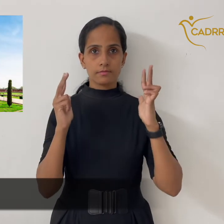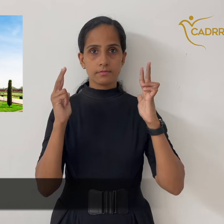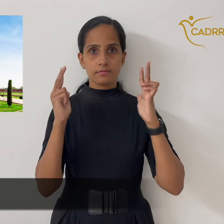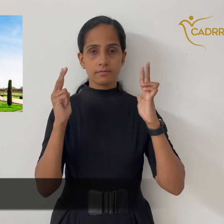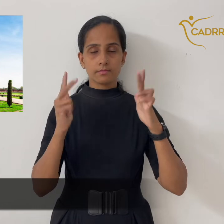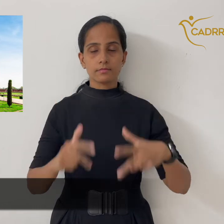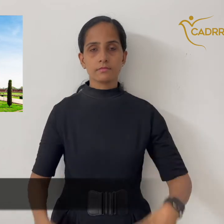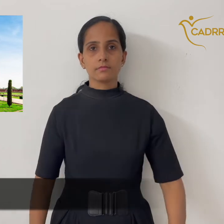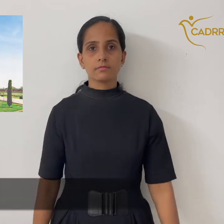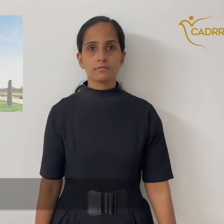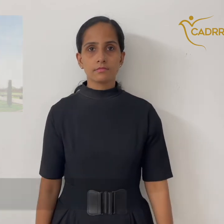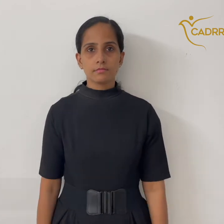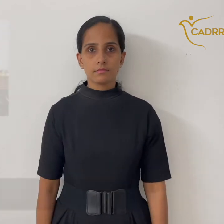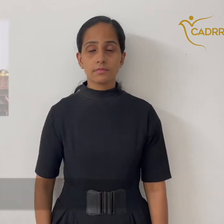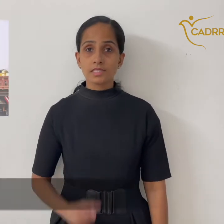Agra,